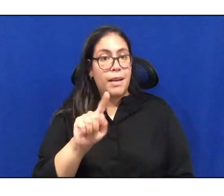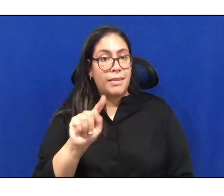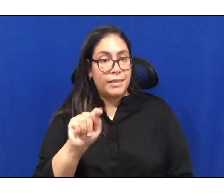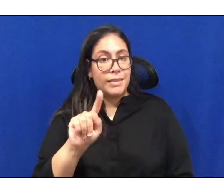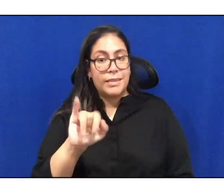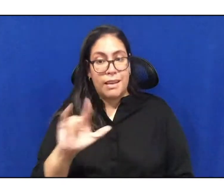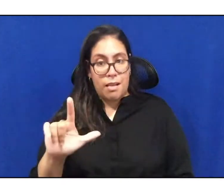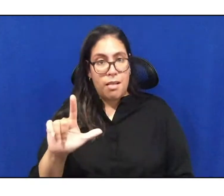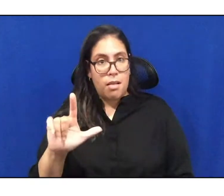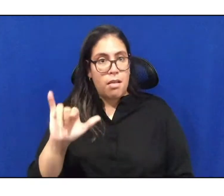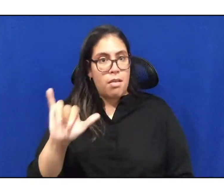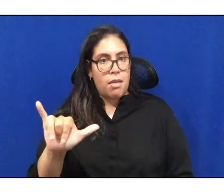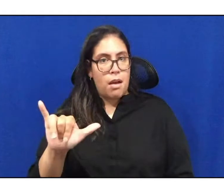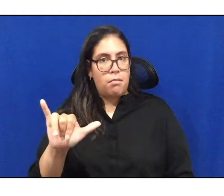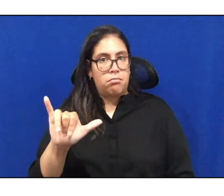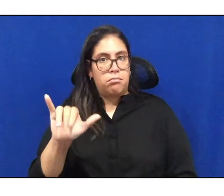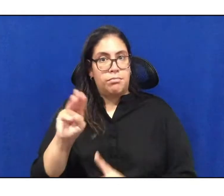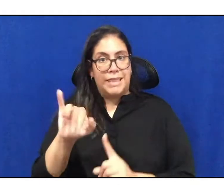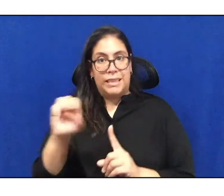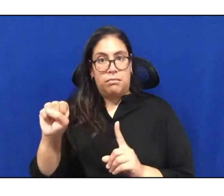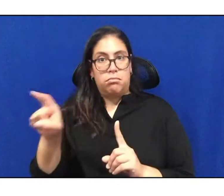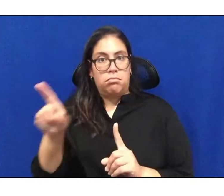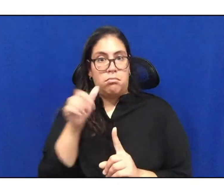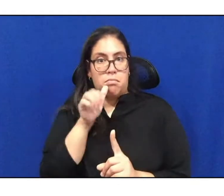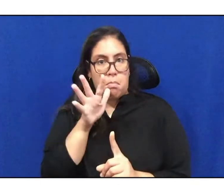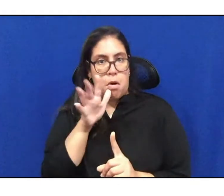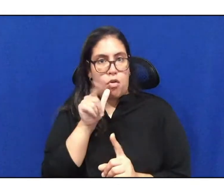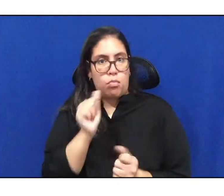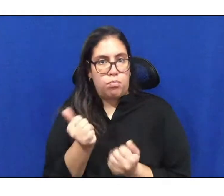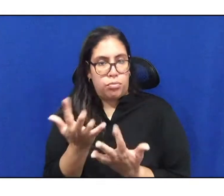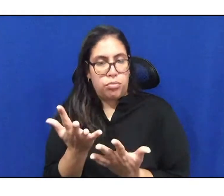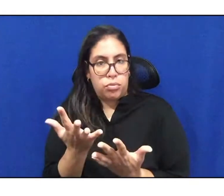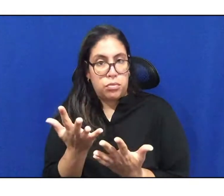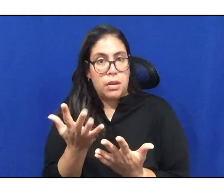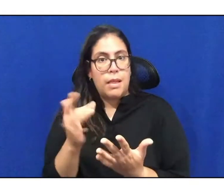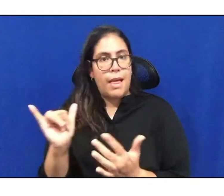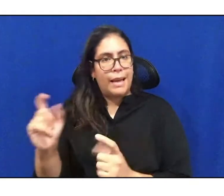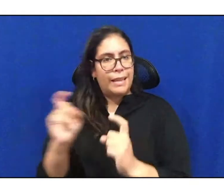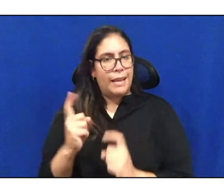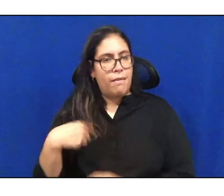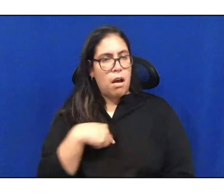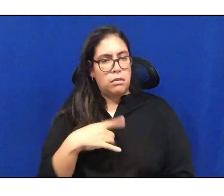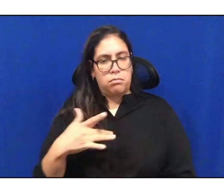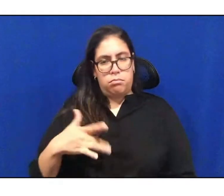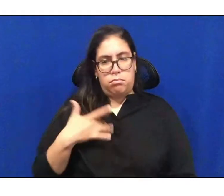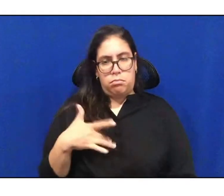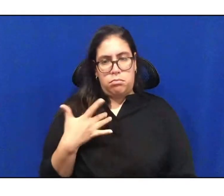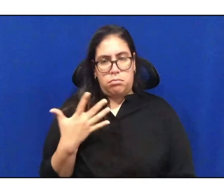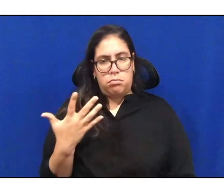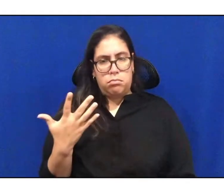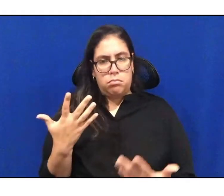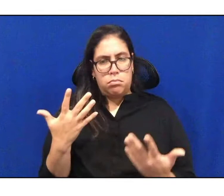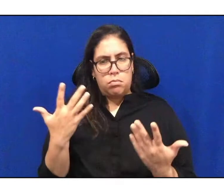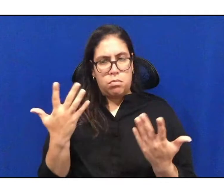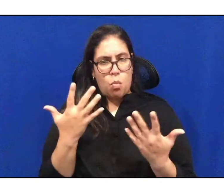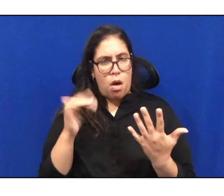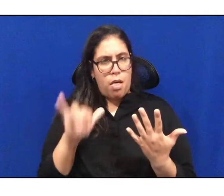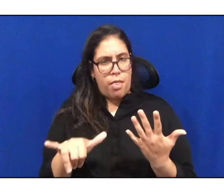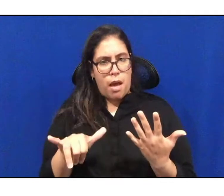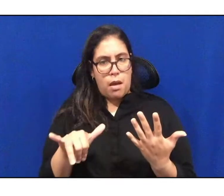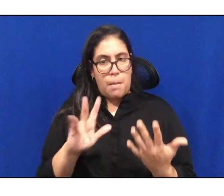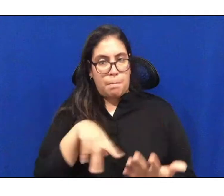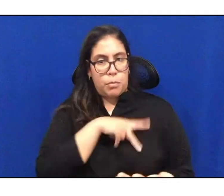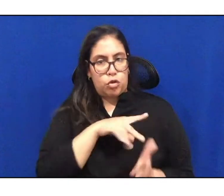a Mississippi mother burns bacon, gives us a sense of the cost of this personal choice